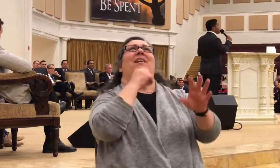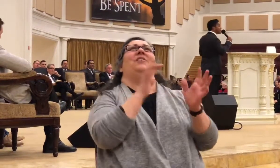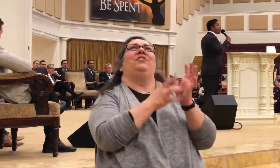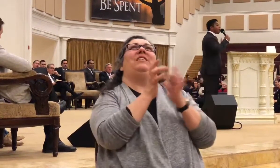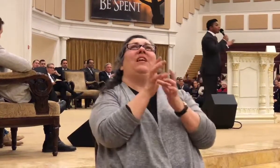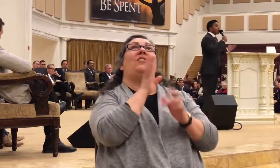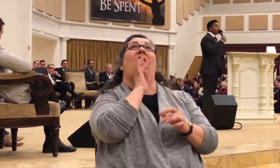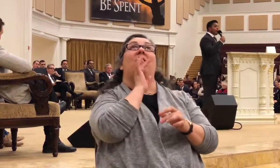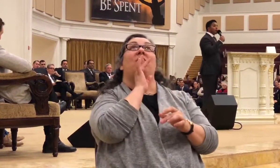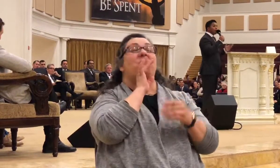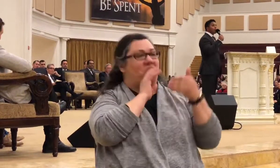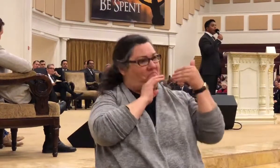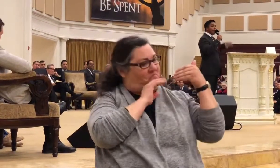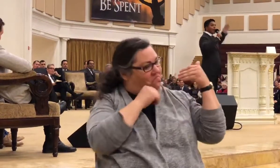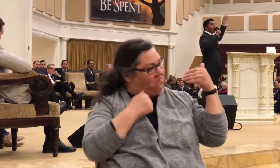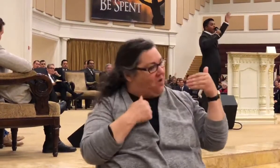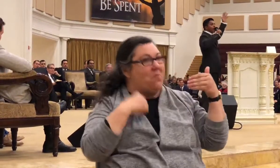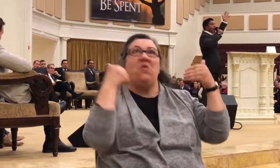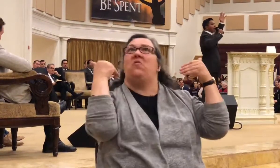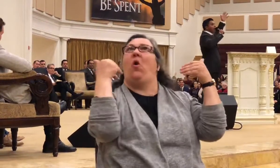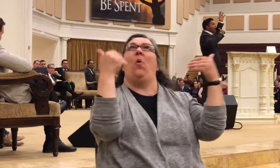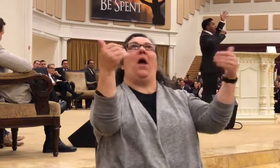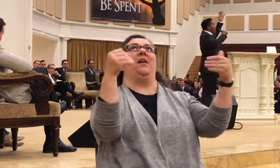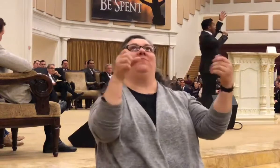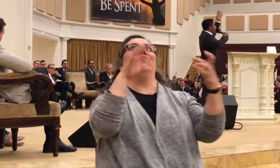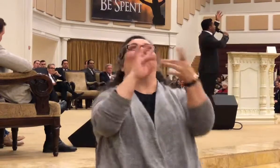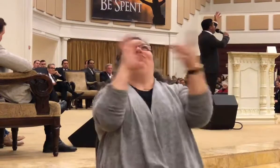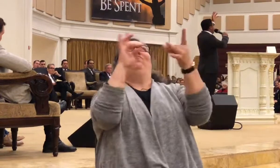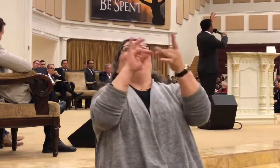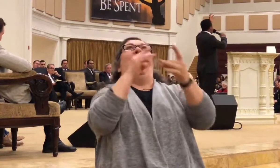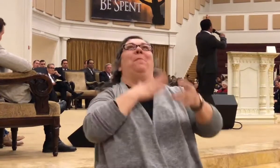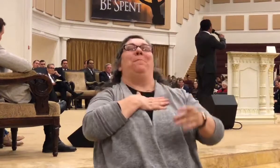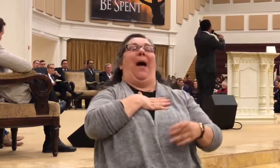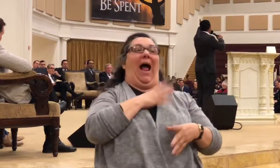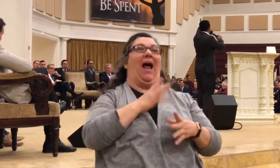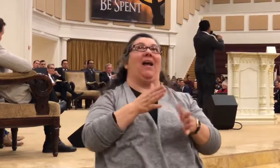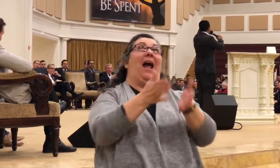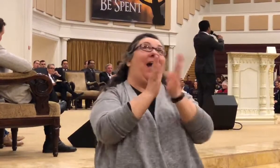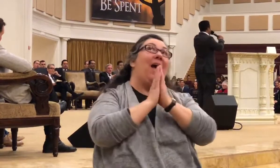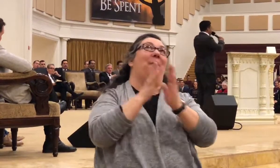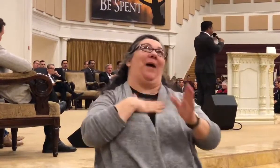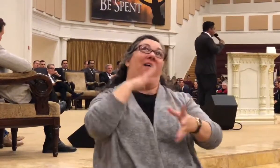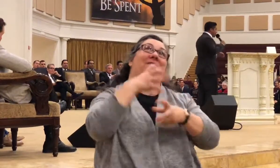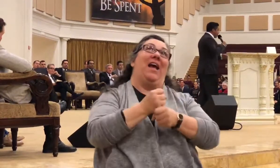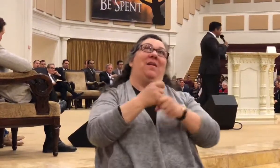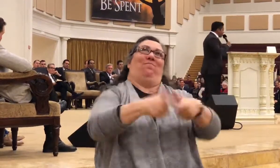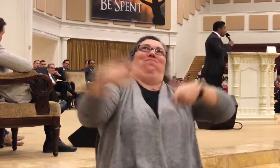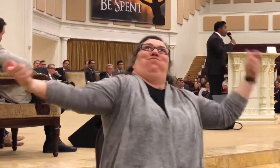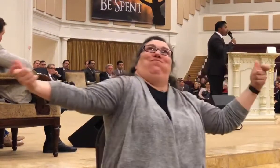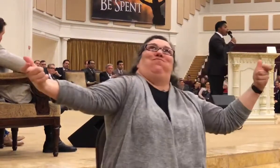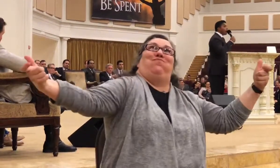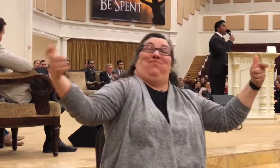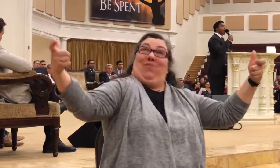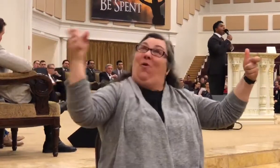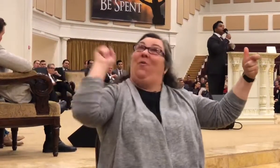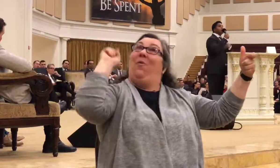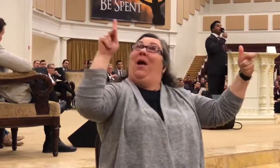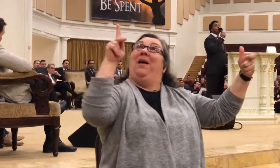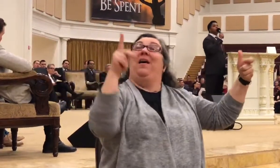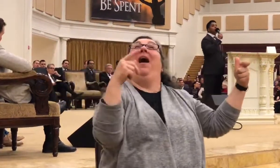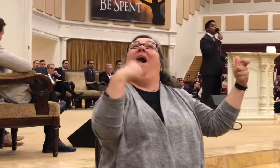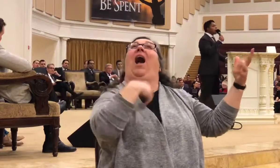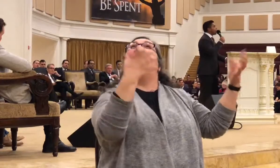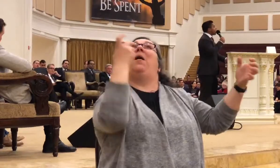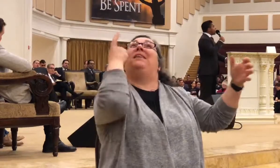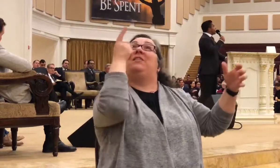is talking, so I'm going to talk back real quick, and I'm going to make my faith and request real big. Yeah. And so I said, all right, God, well, I'd like to